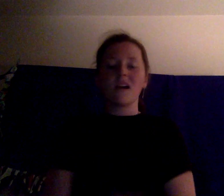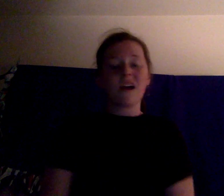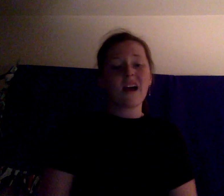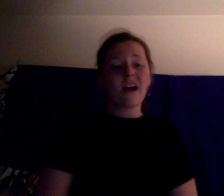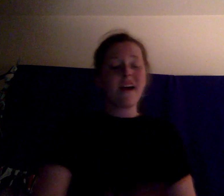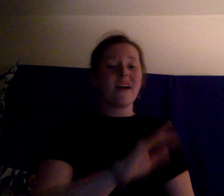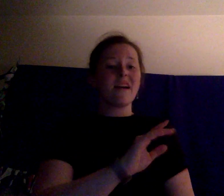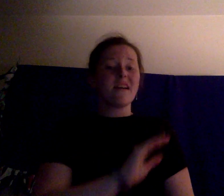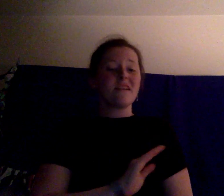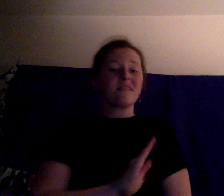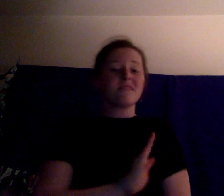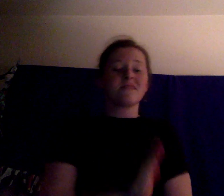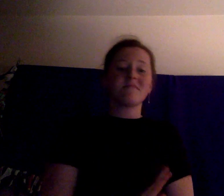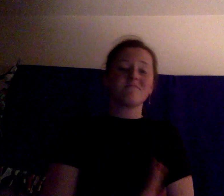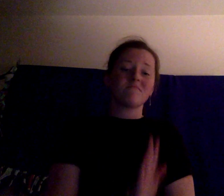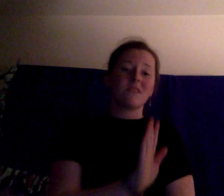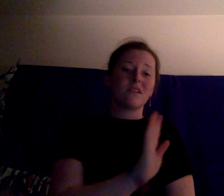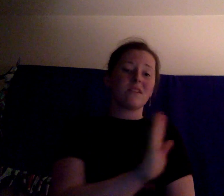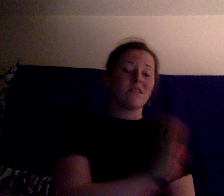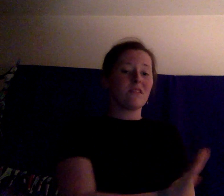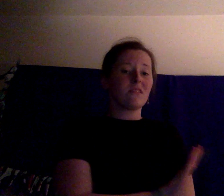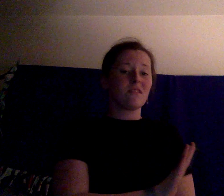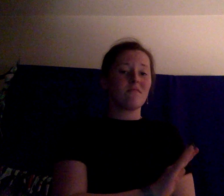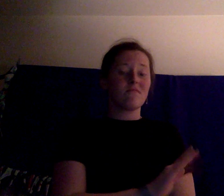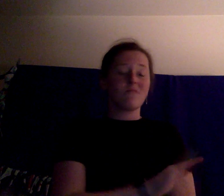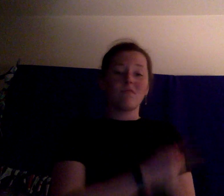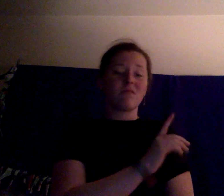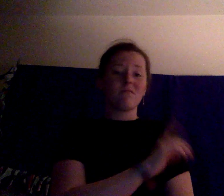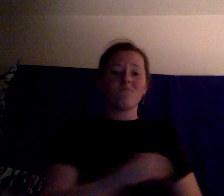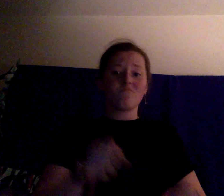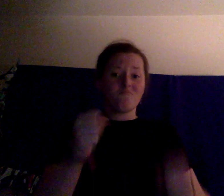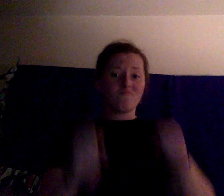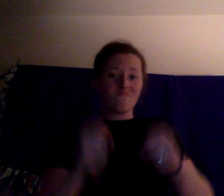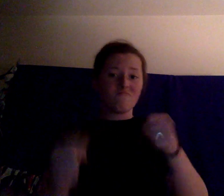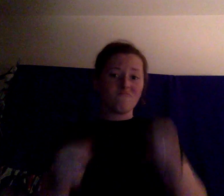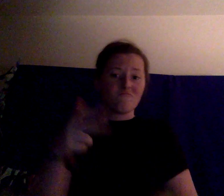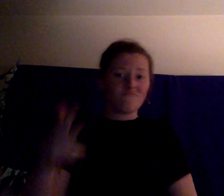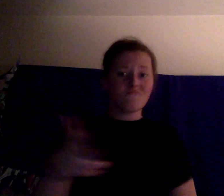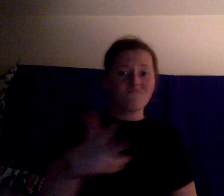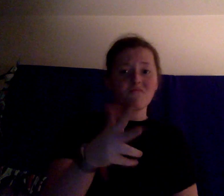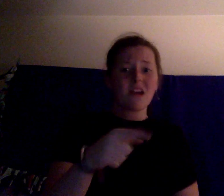sprint cars, and the last 4 years in micro sprint cars."